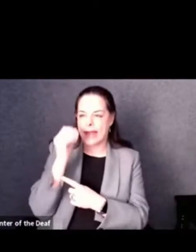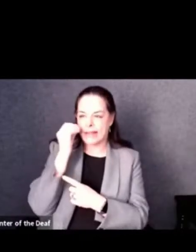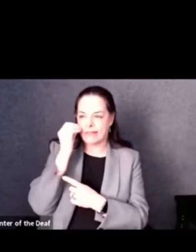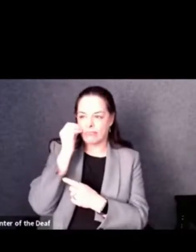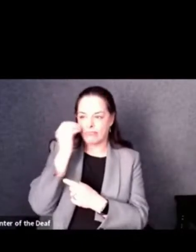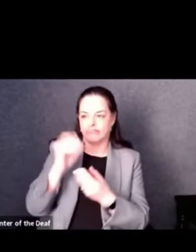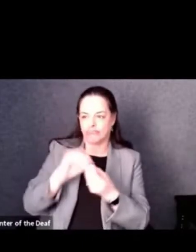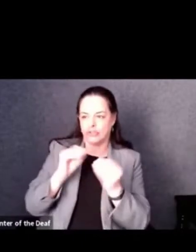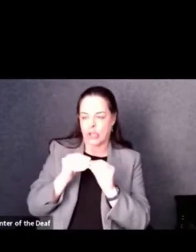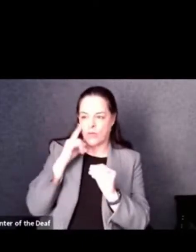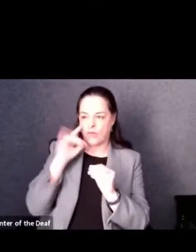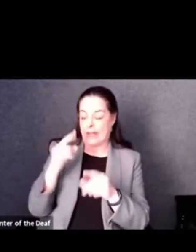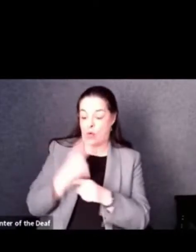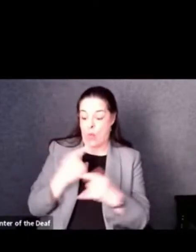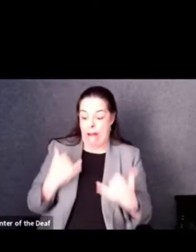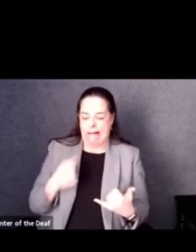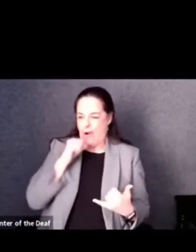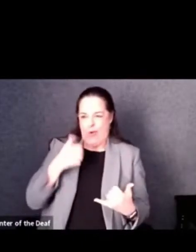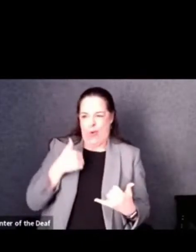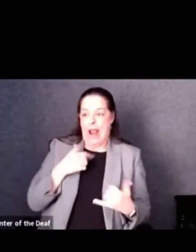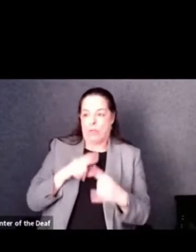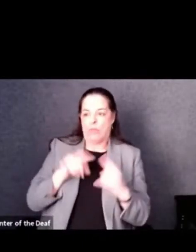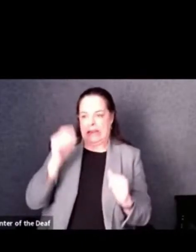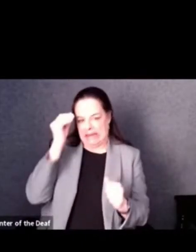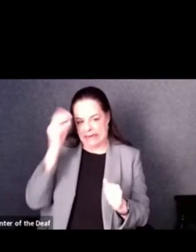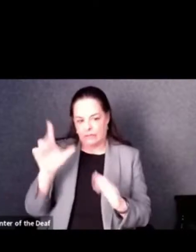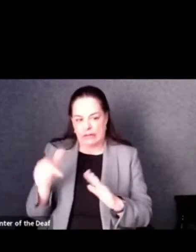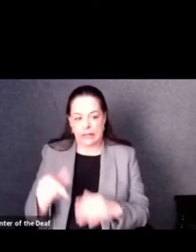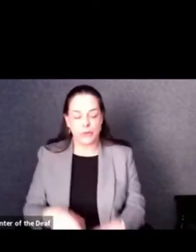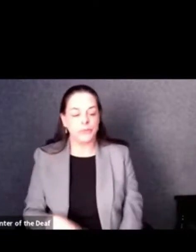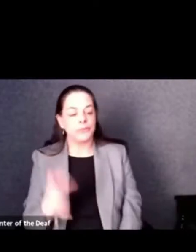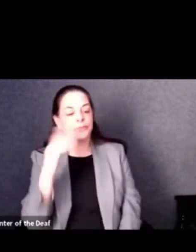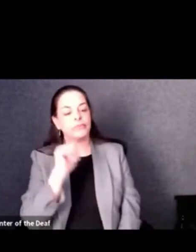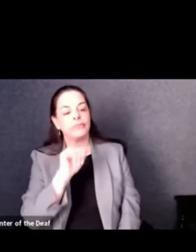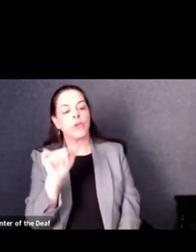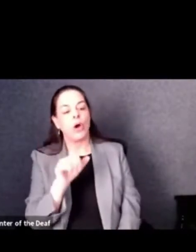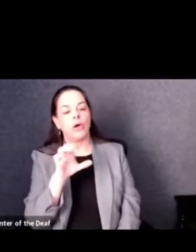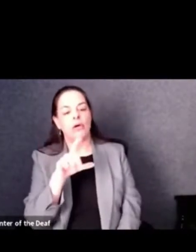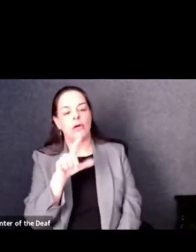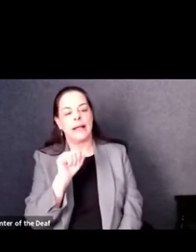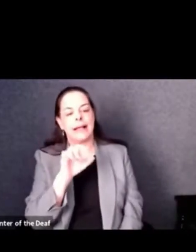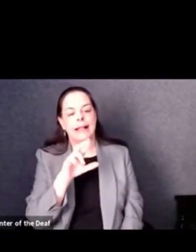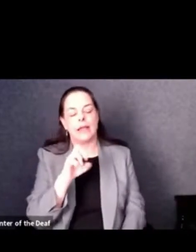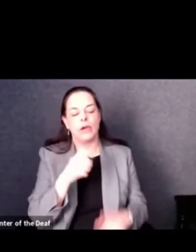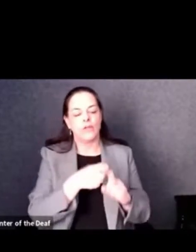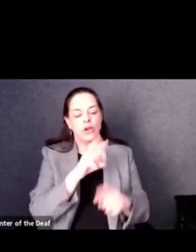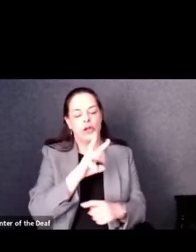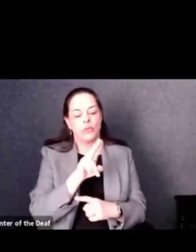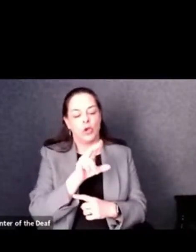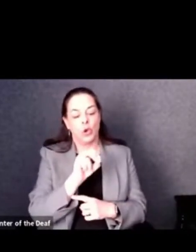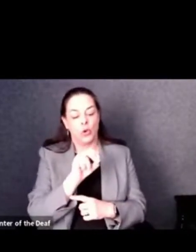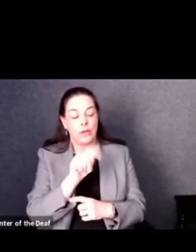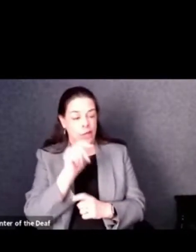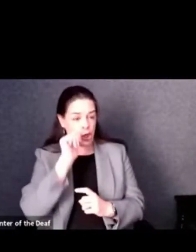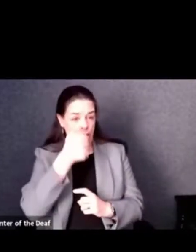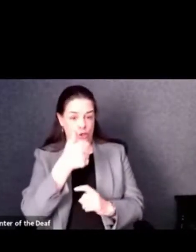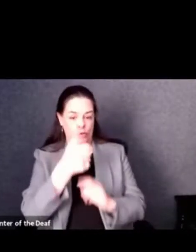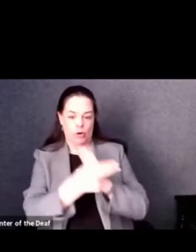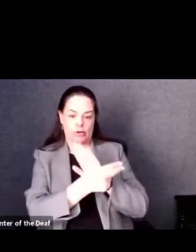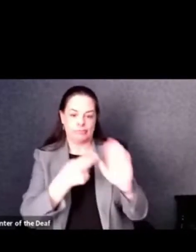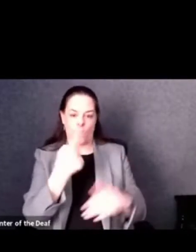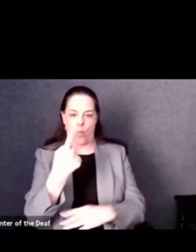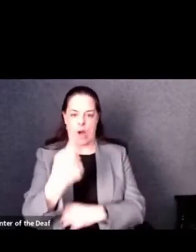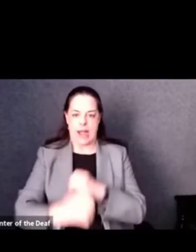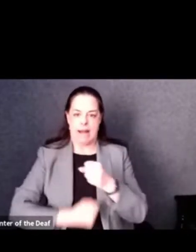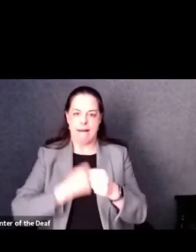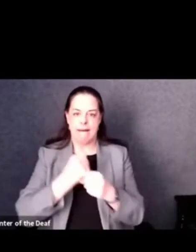don't have that right now at our fingertips. Also from Claire with WUOT, tomorrow marks 1 year